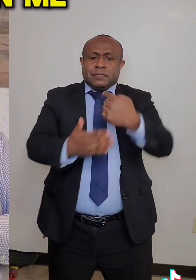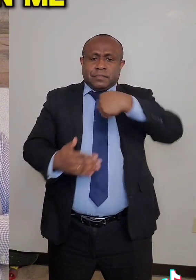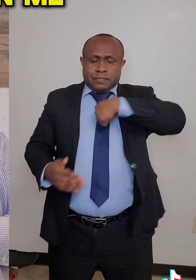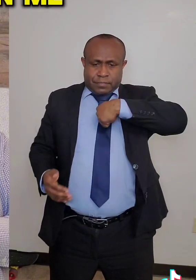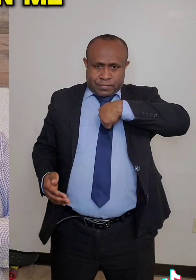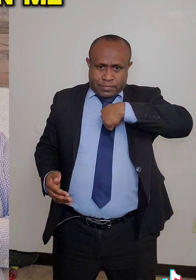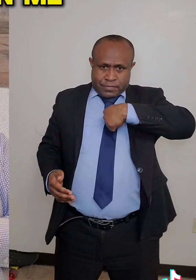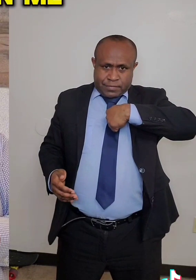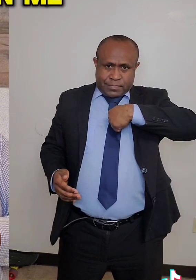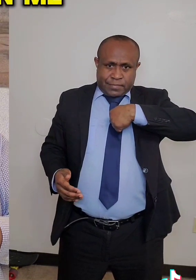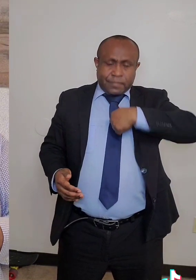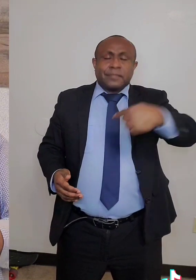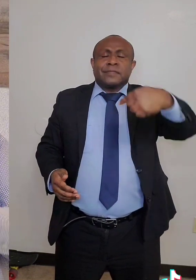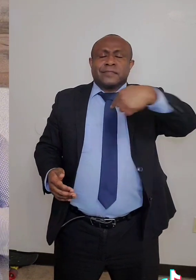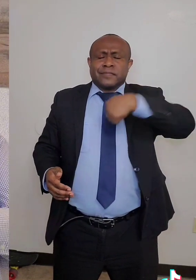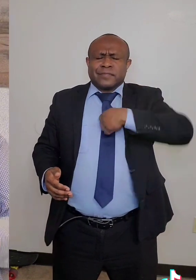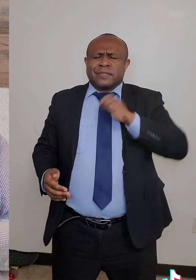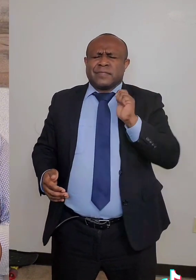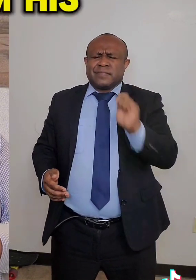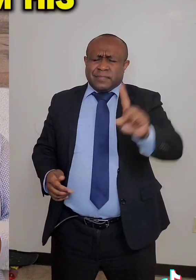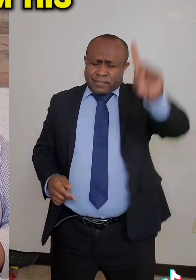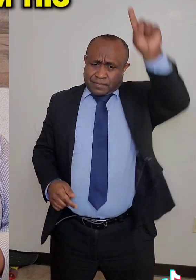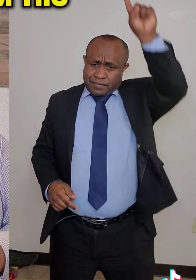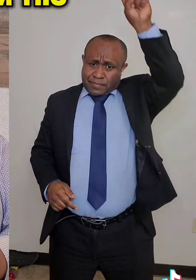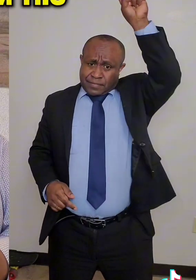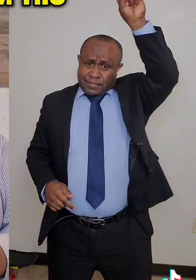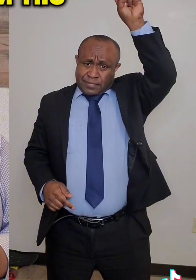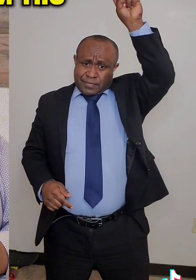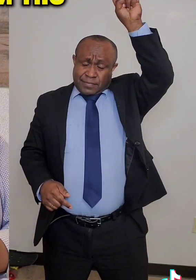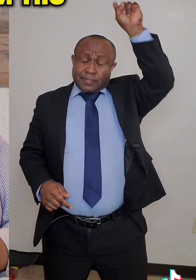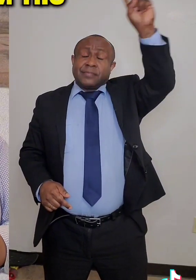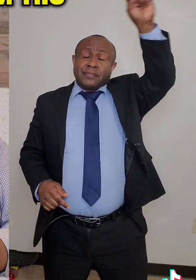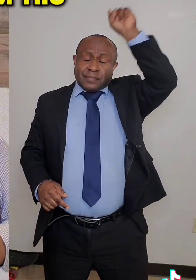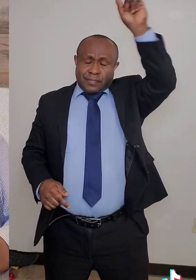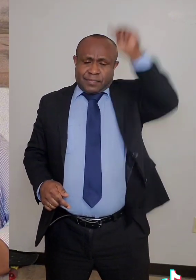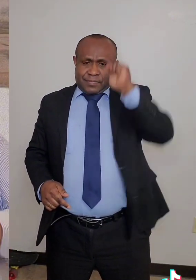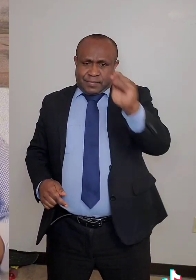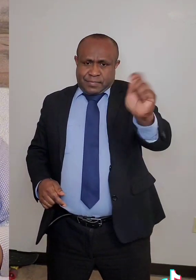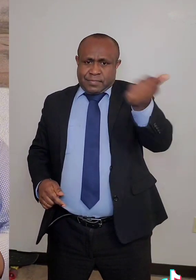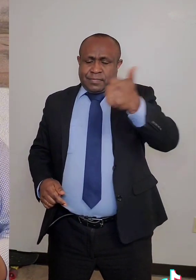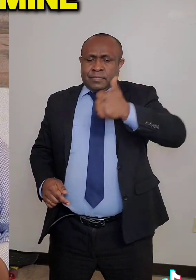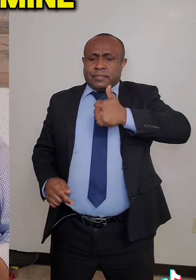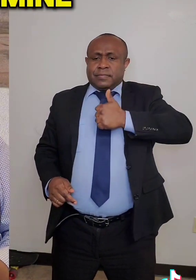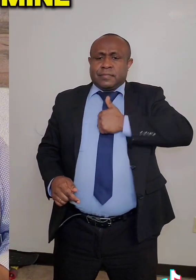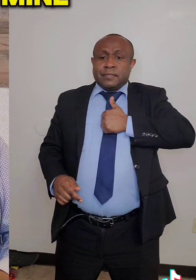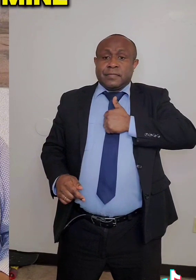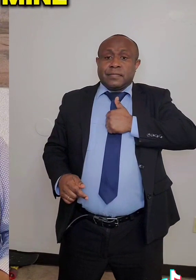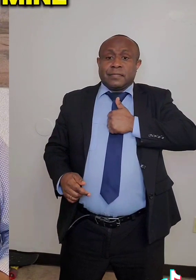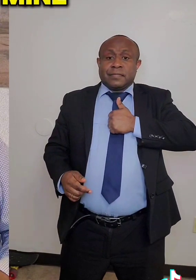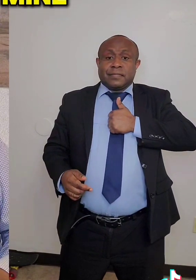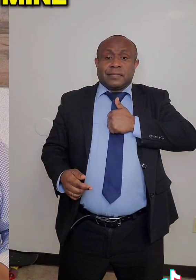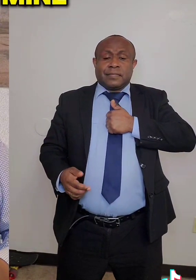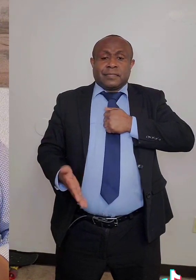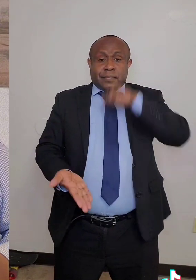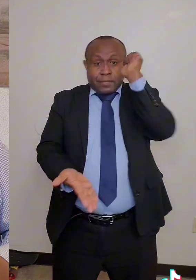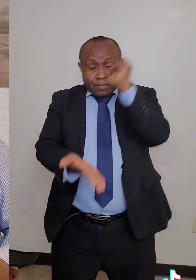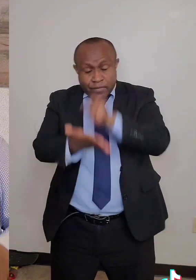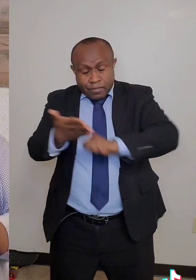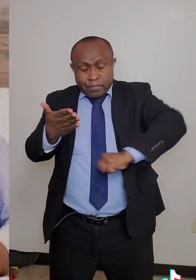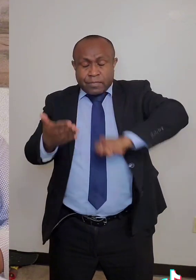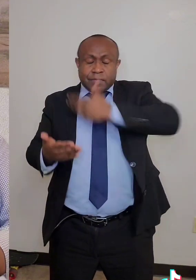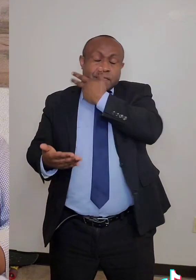grip on me, for I am his, and he is